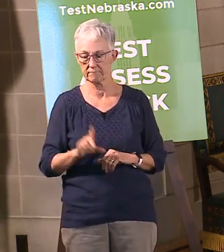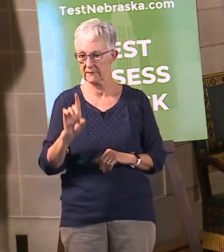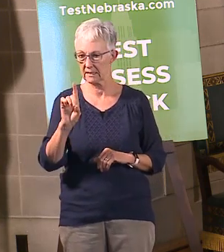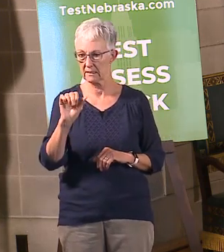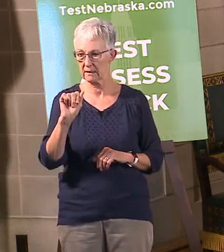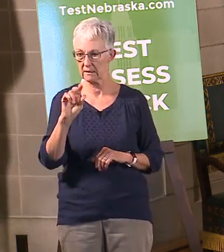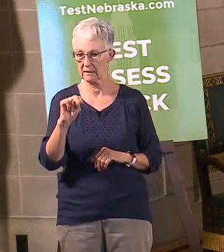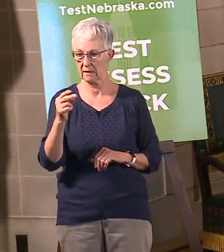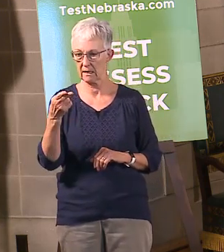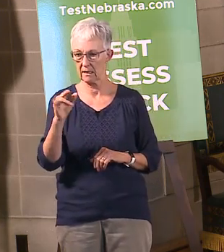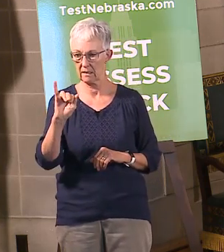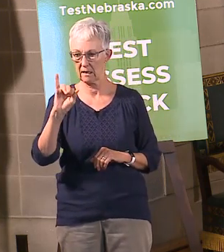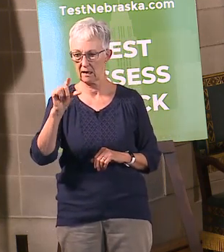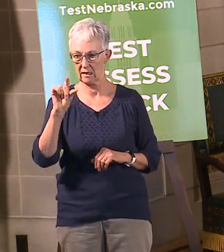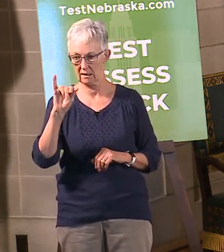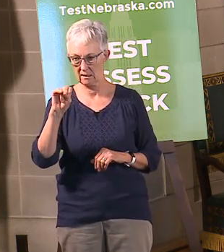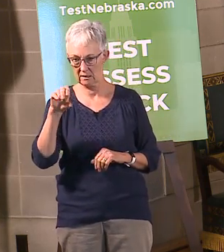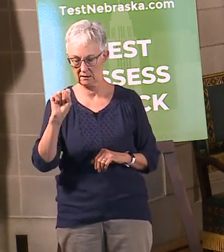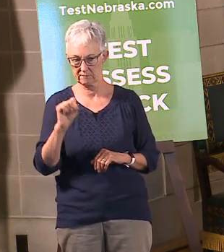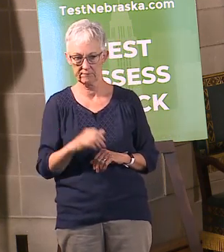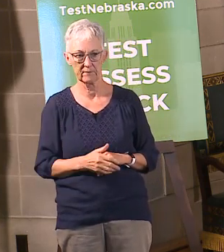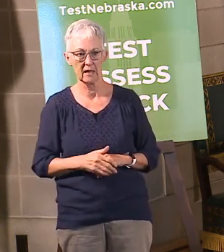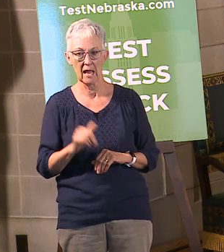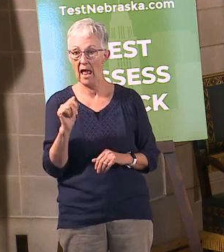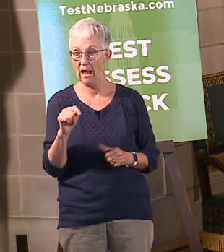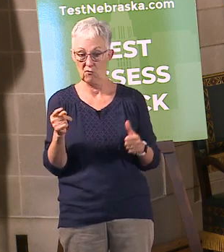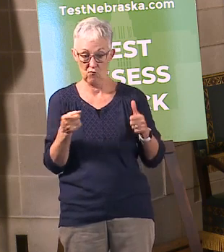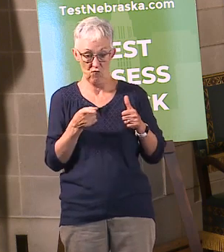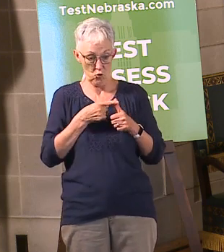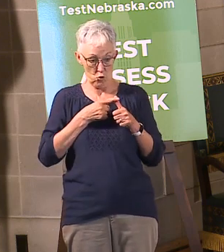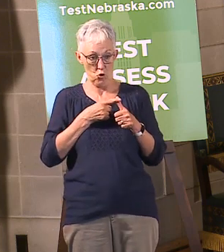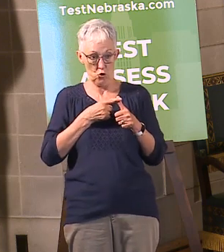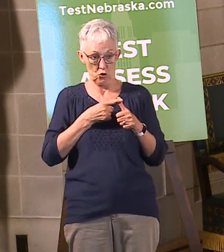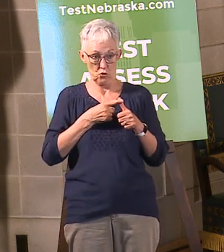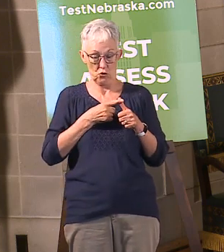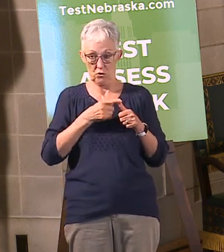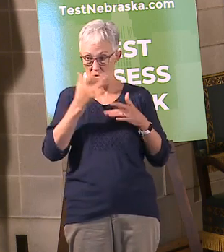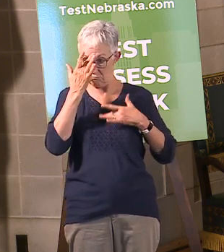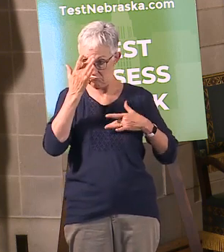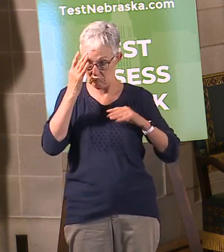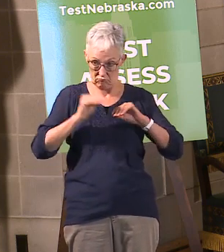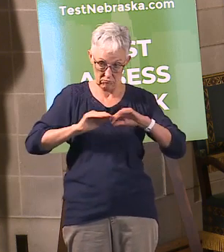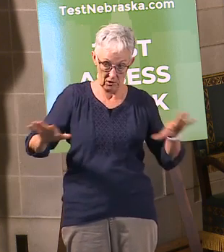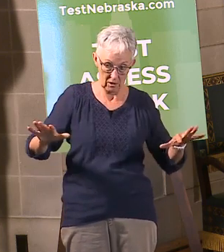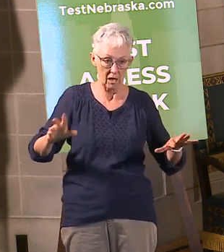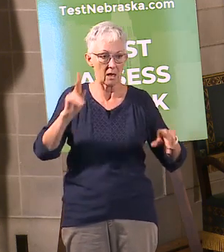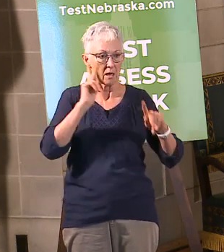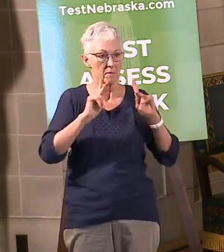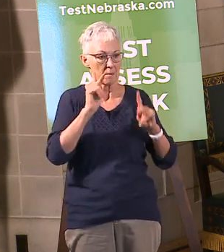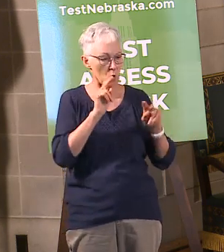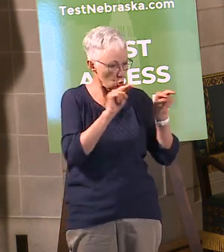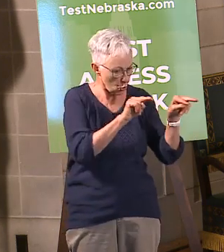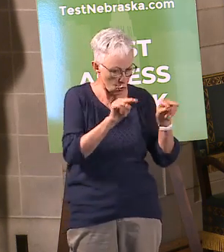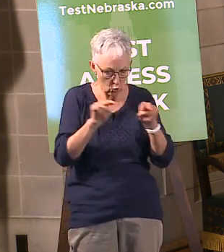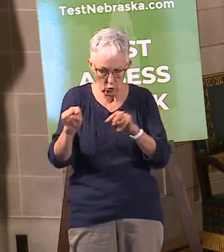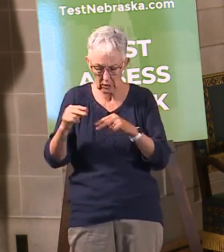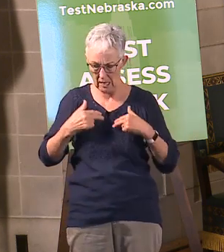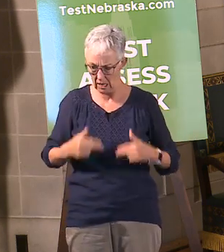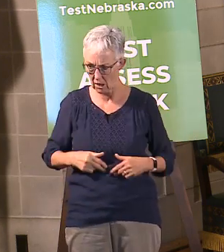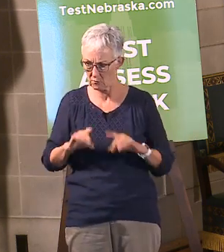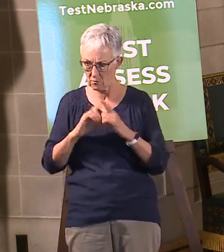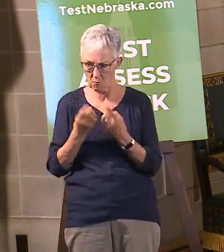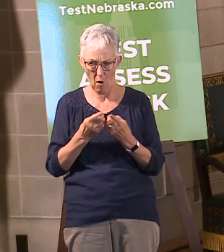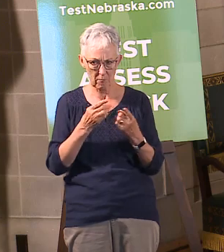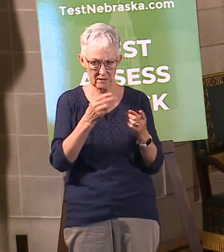the beginning, information from health departments was specific and helpful to know possible places of community spread, and the public was well informed. Now health departments are only